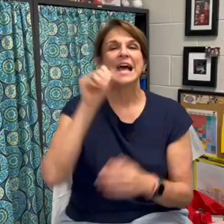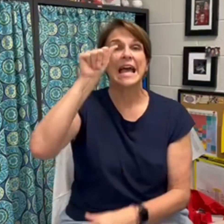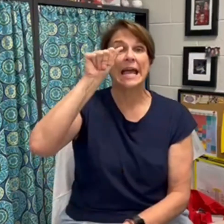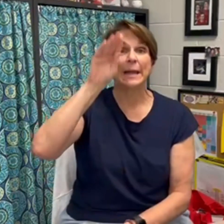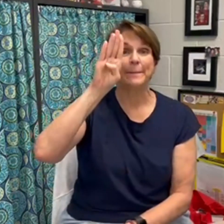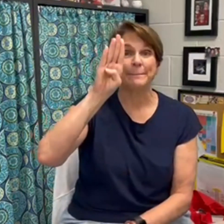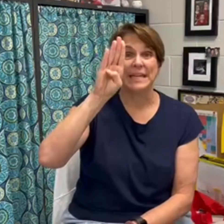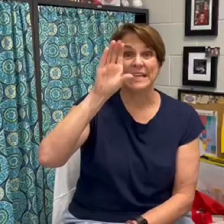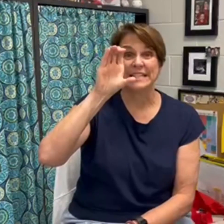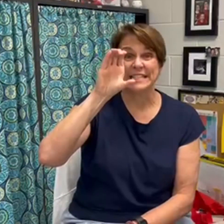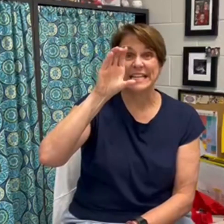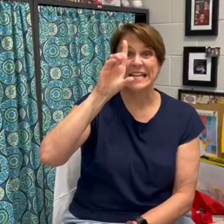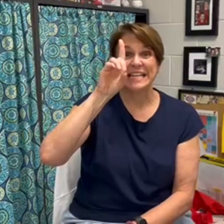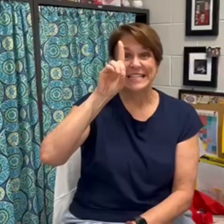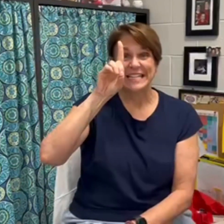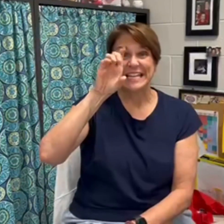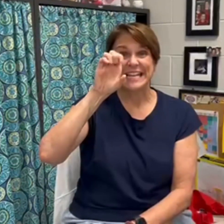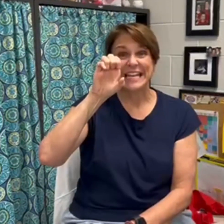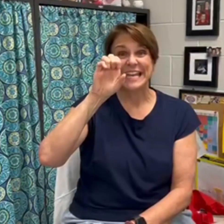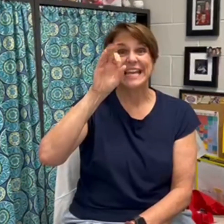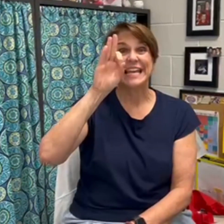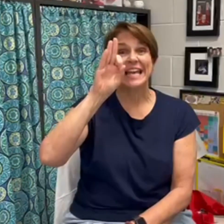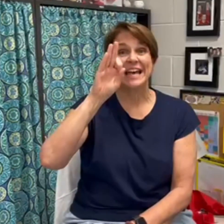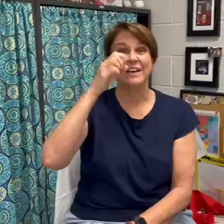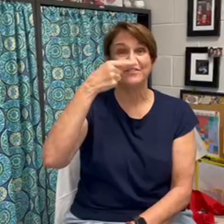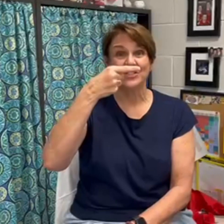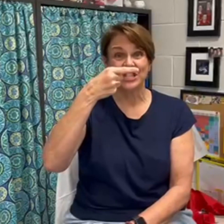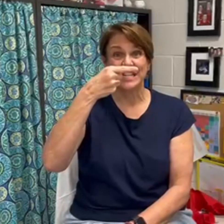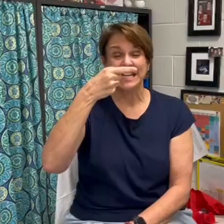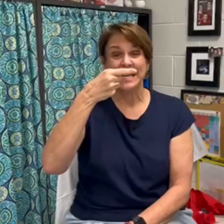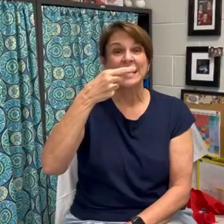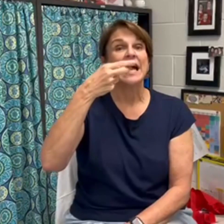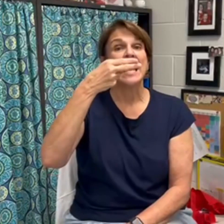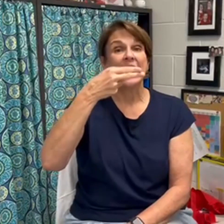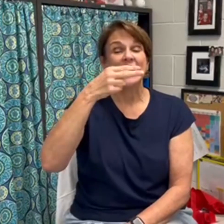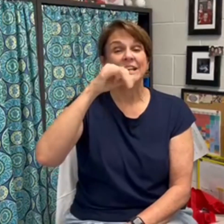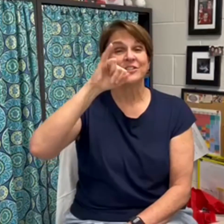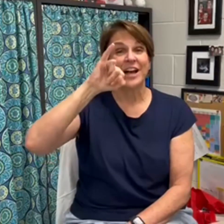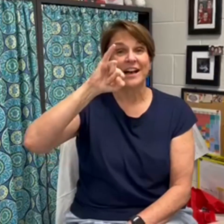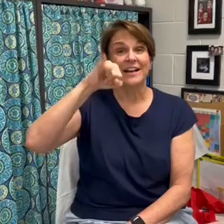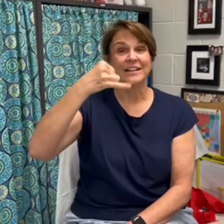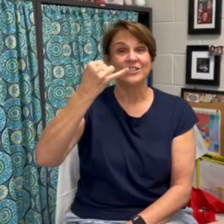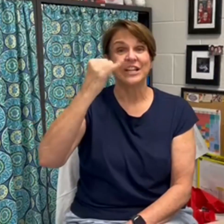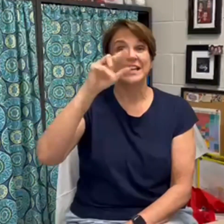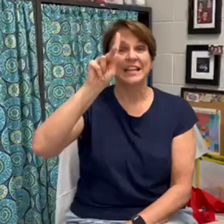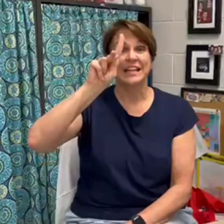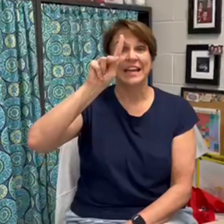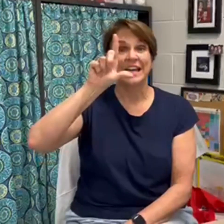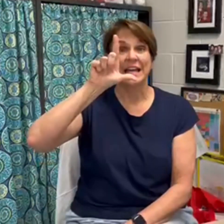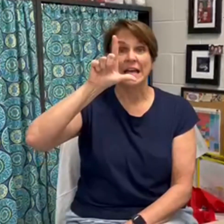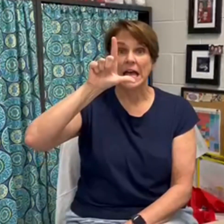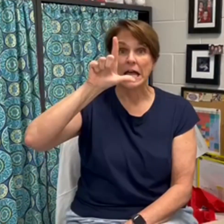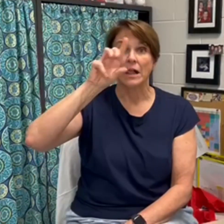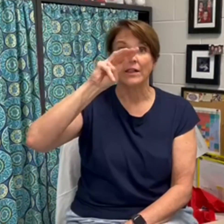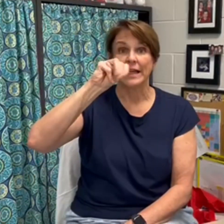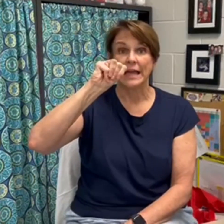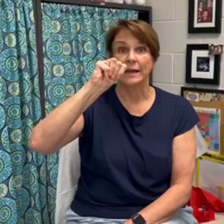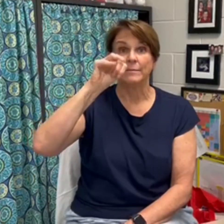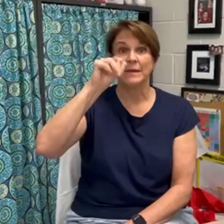A, B, C, D, E, F, G, H, I, J, K, L, M,